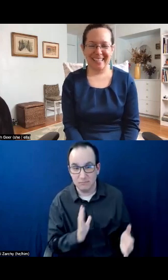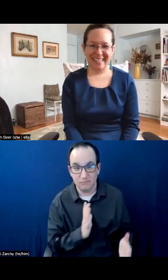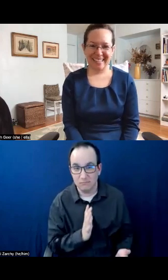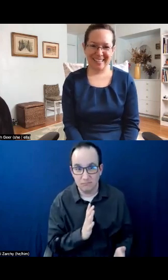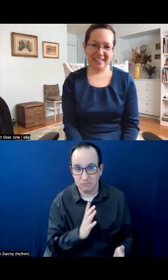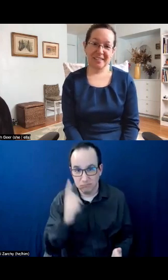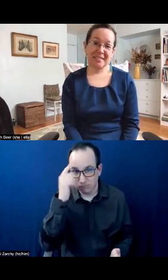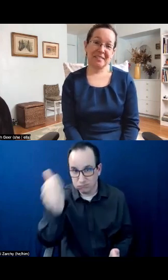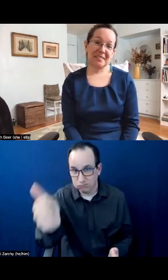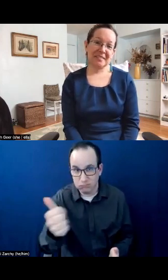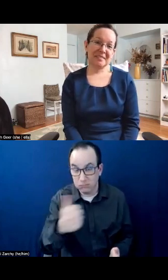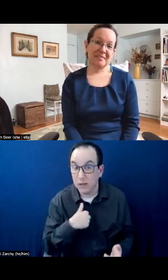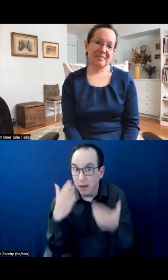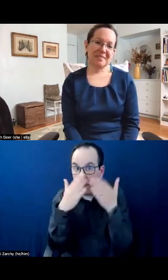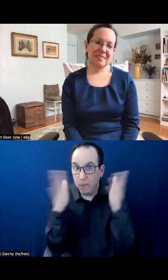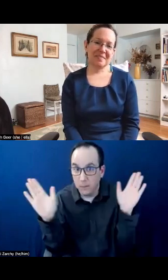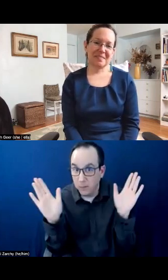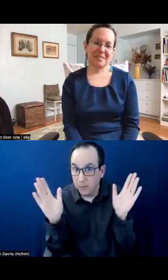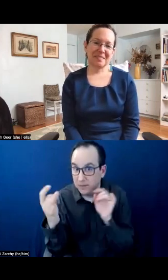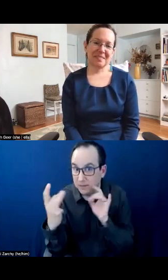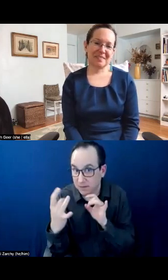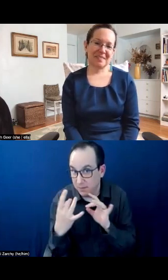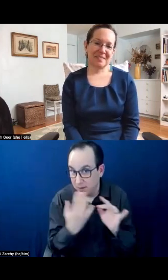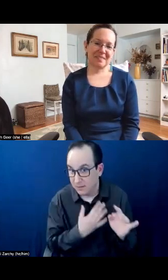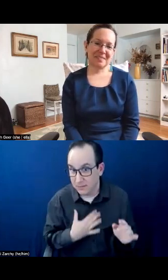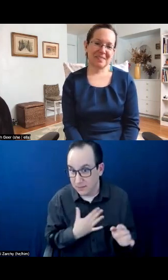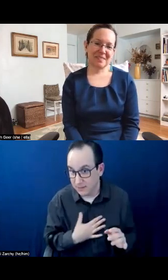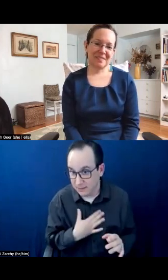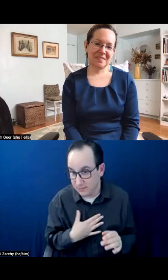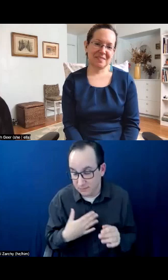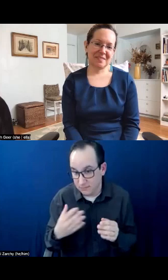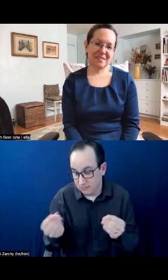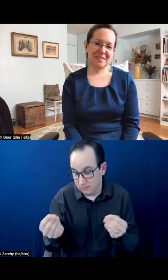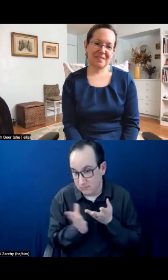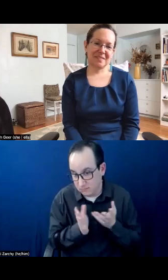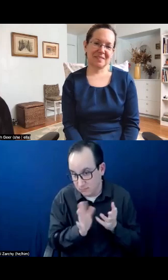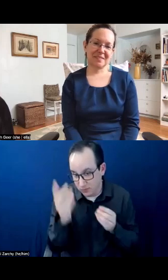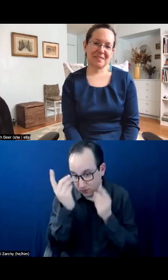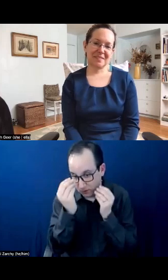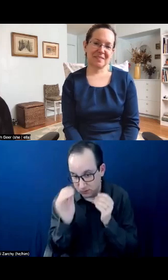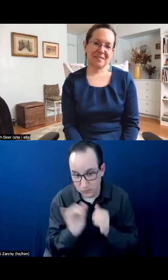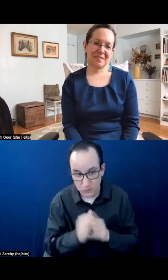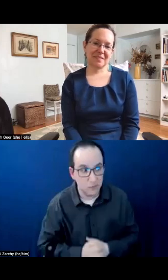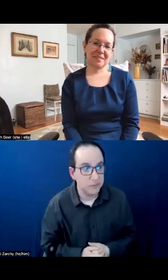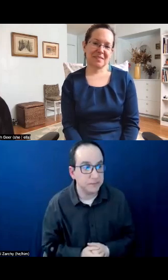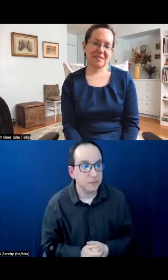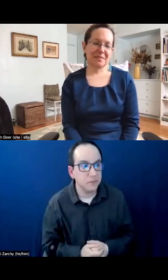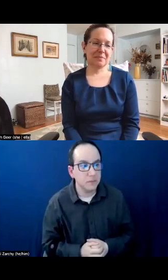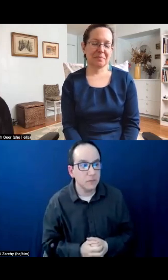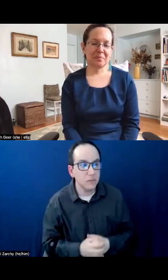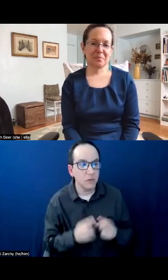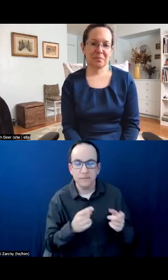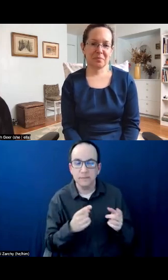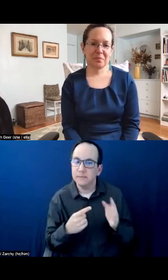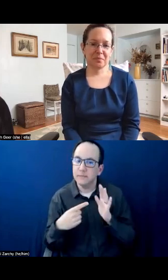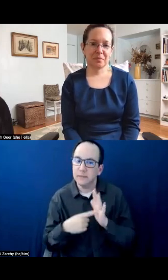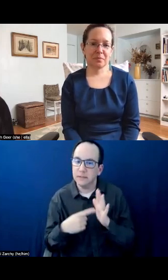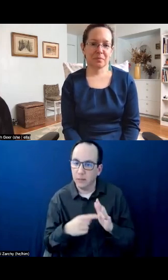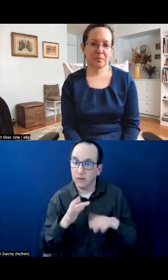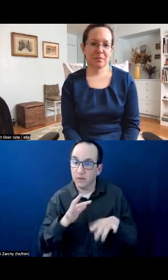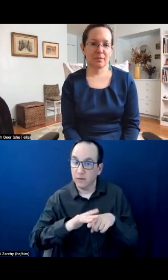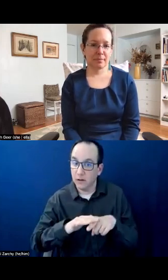oh, gosh, I wouldn't use this for any of my students, that's great. No worries. I'm open to feedback. Please do let me know if anything comes to